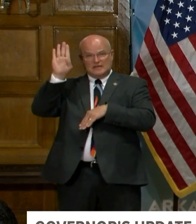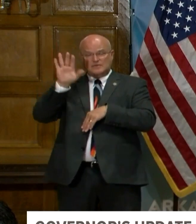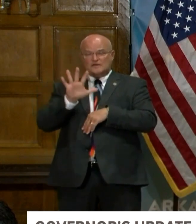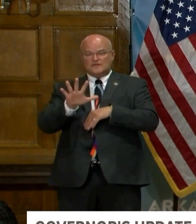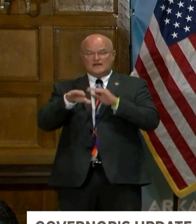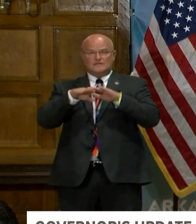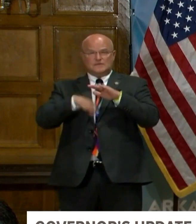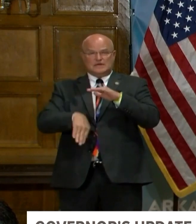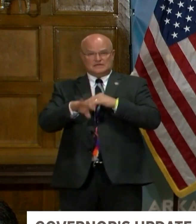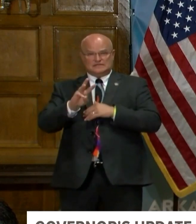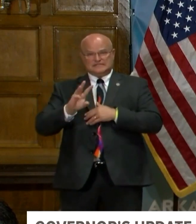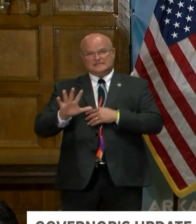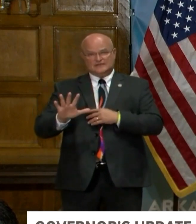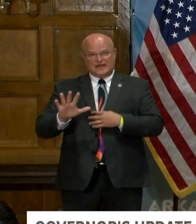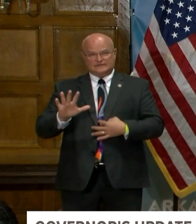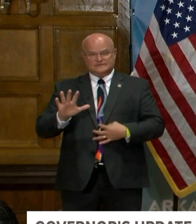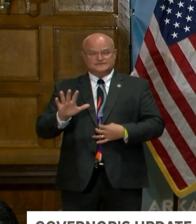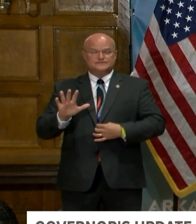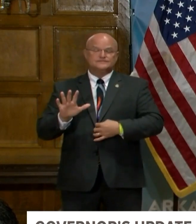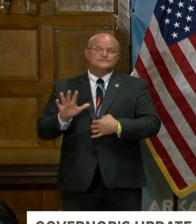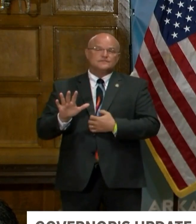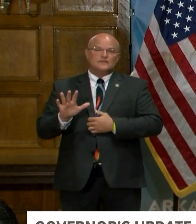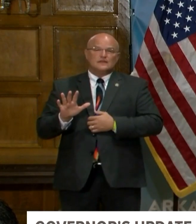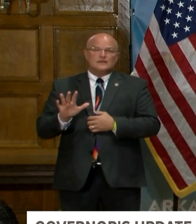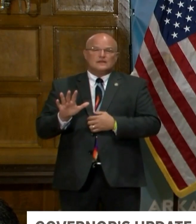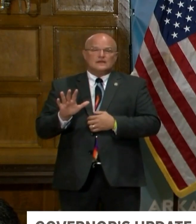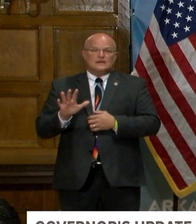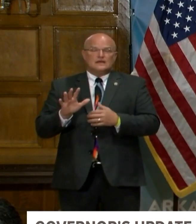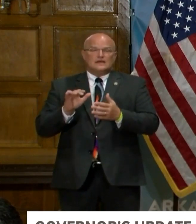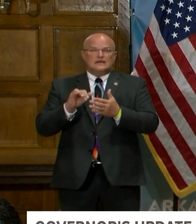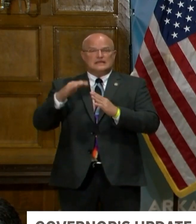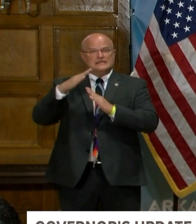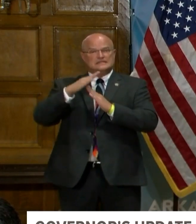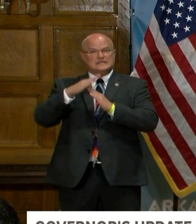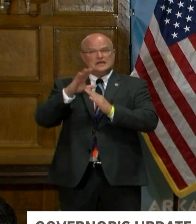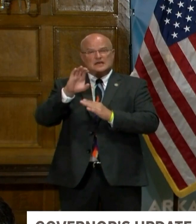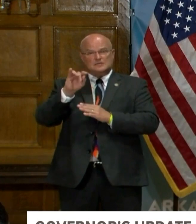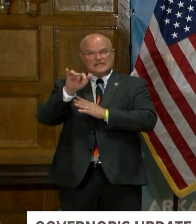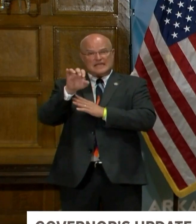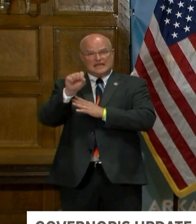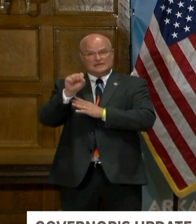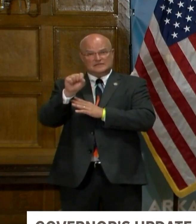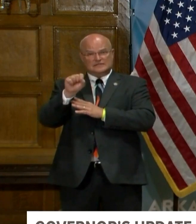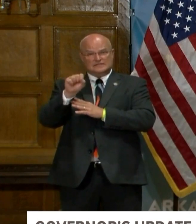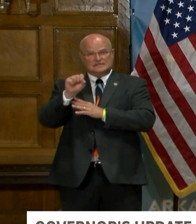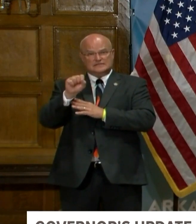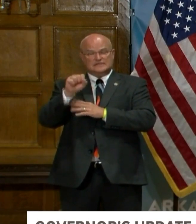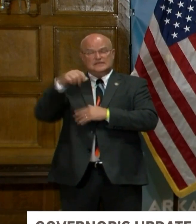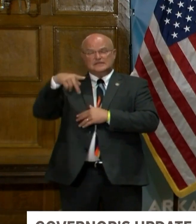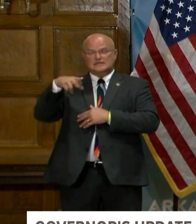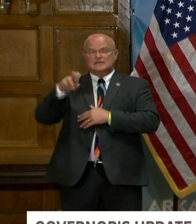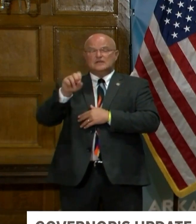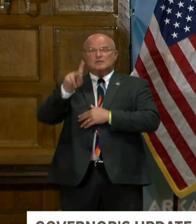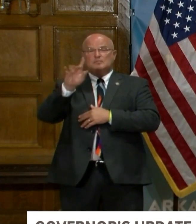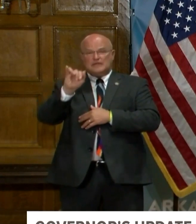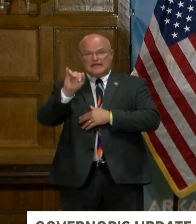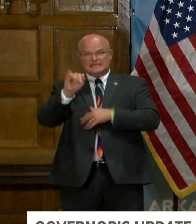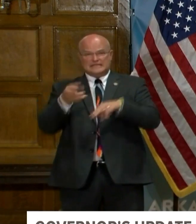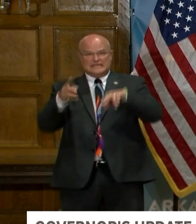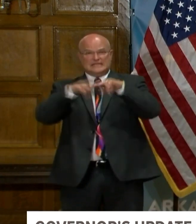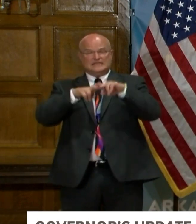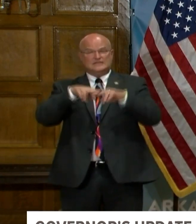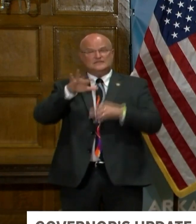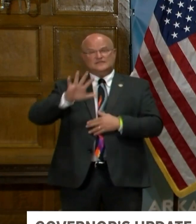of them are under 65. The top counties were Pulaski County had an increase